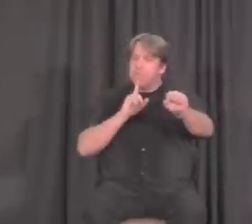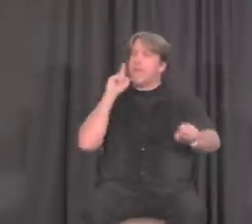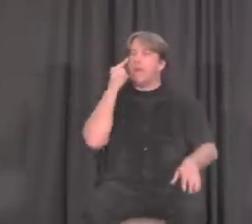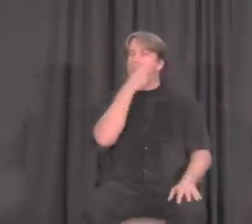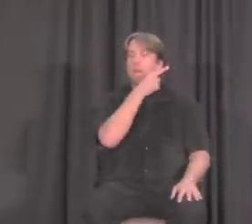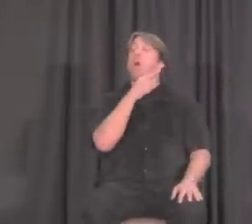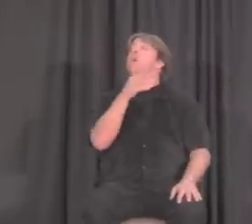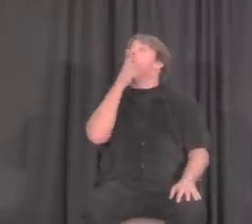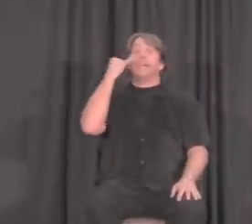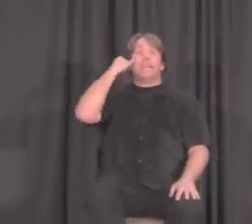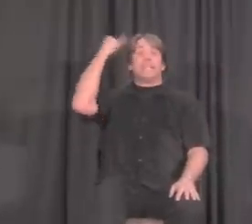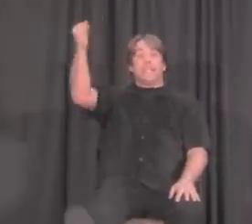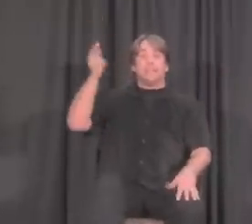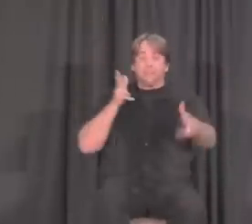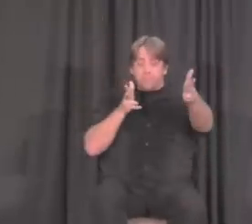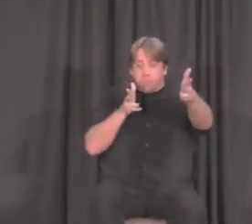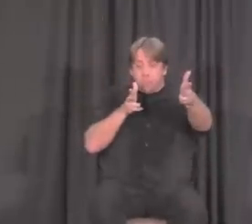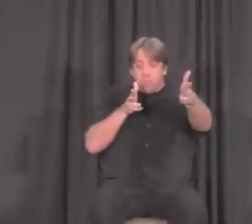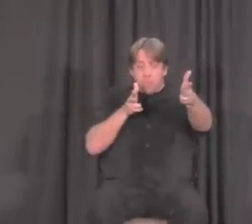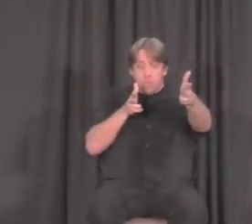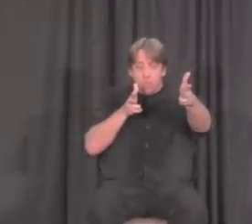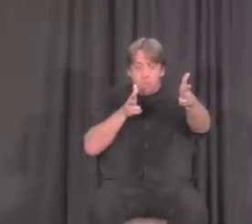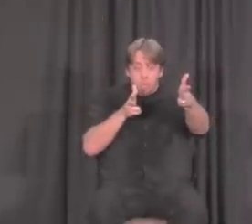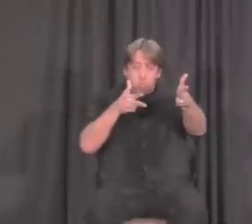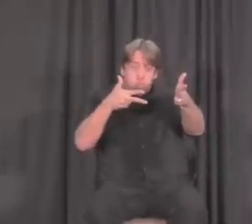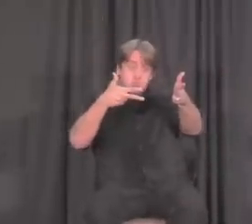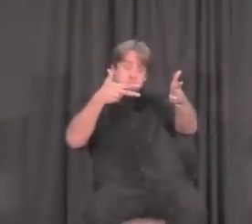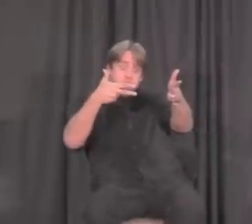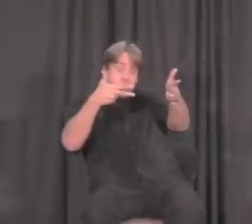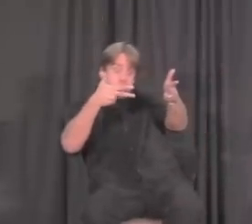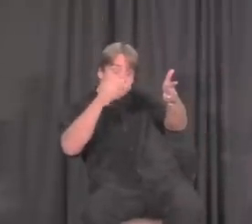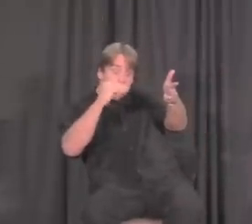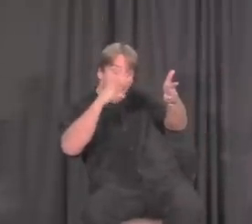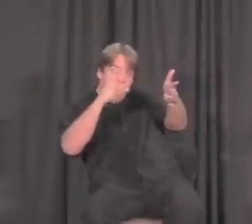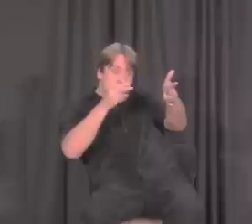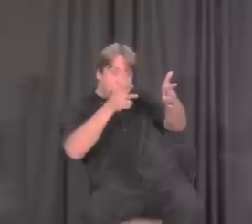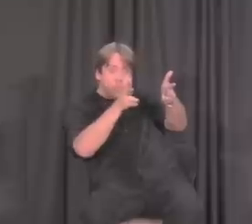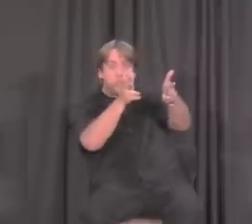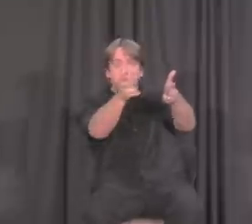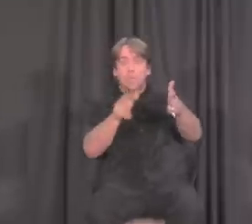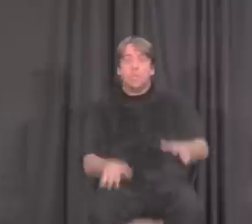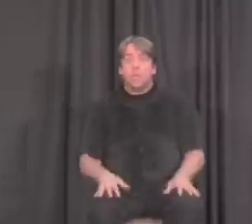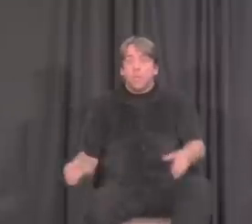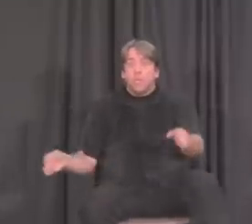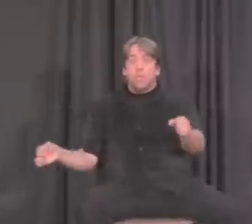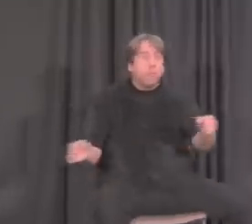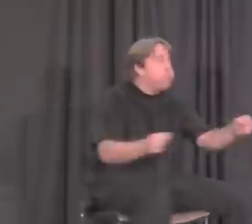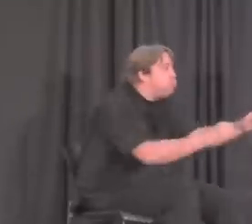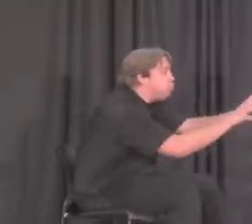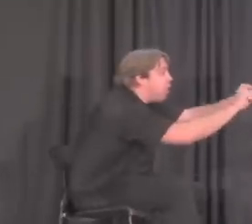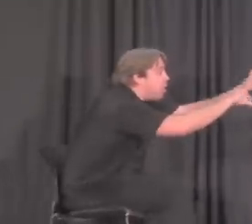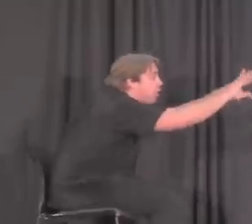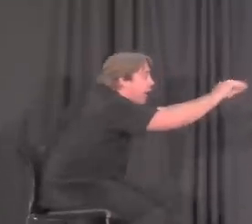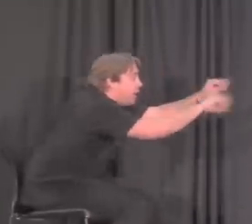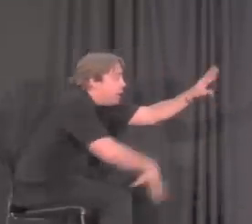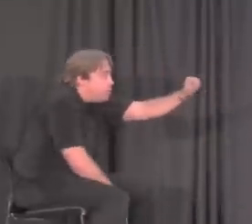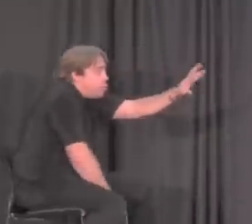Hello. Okay, they're deaf, I can't honk the horn. So she would move sideways and flash the light to get their attention.